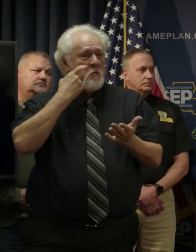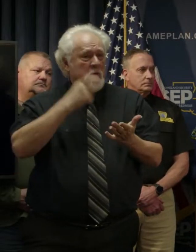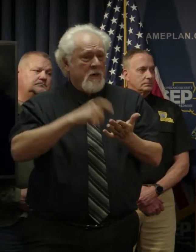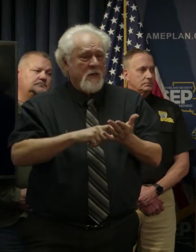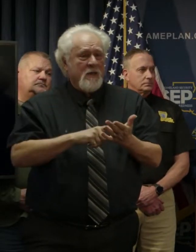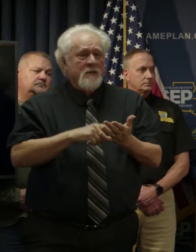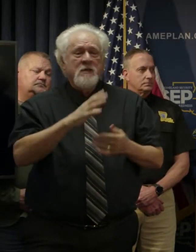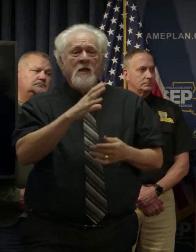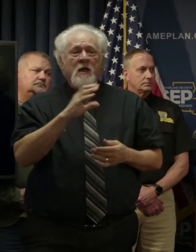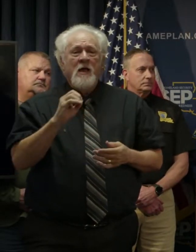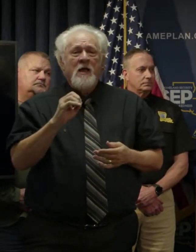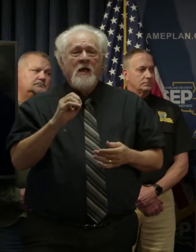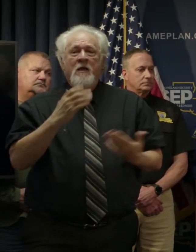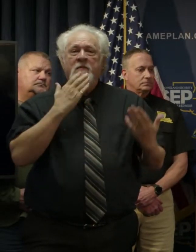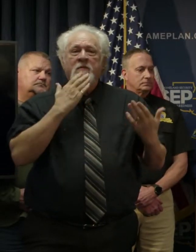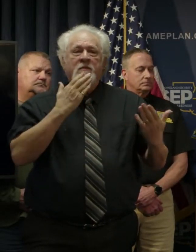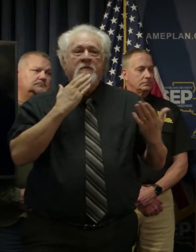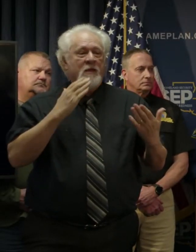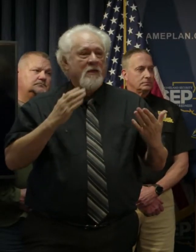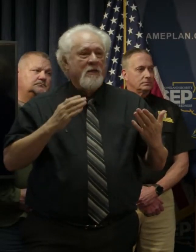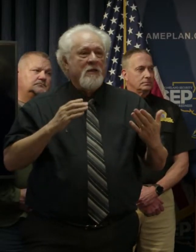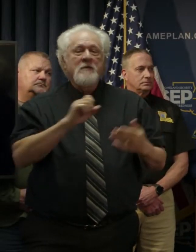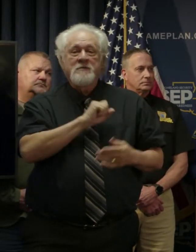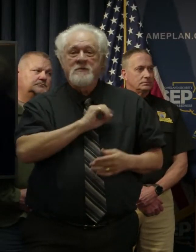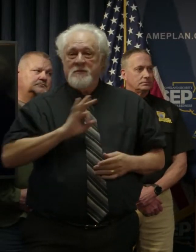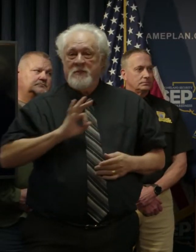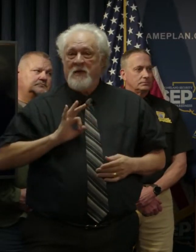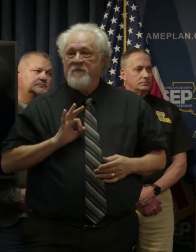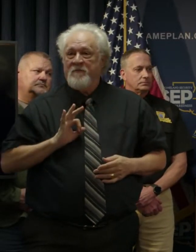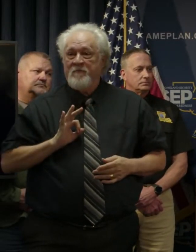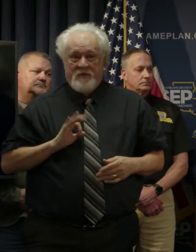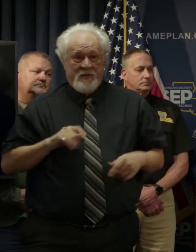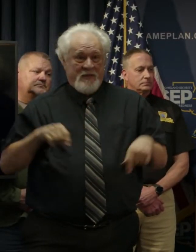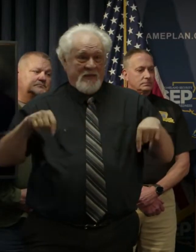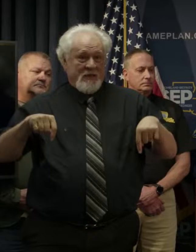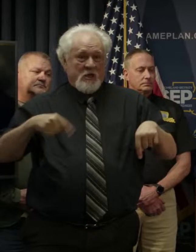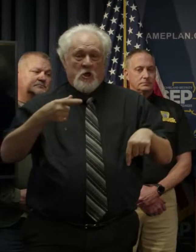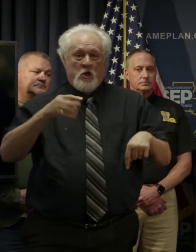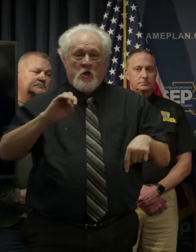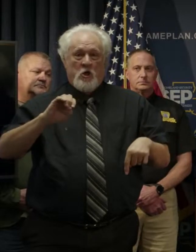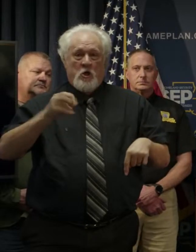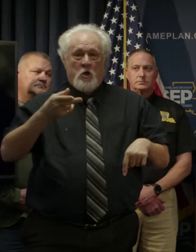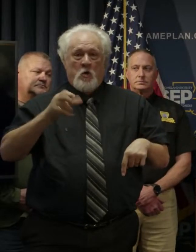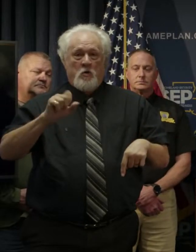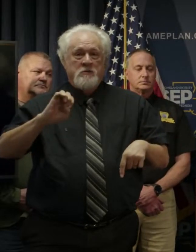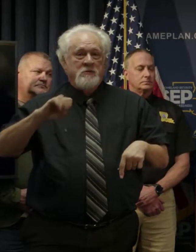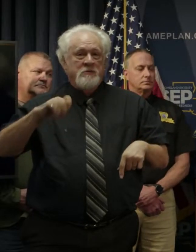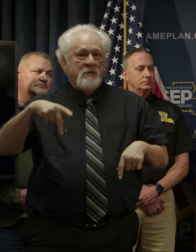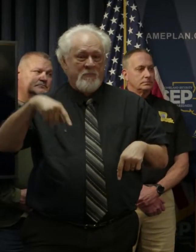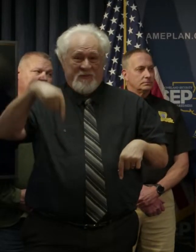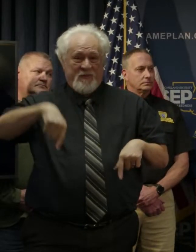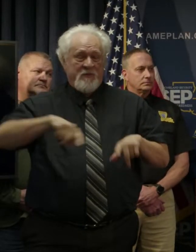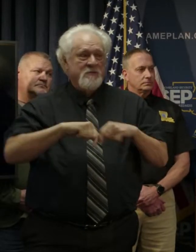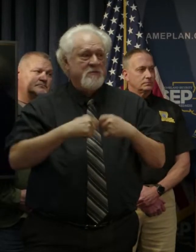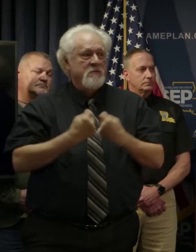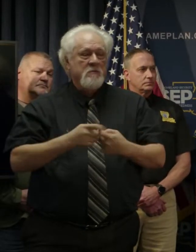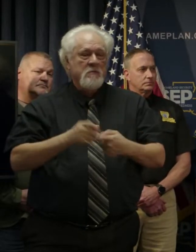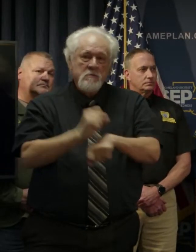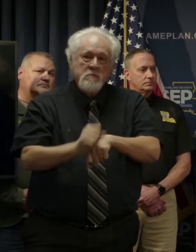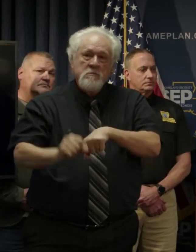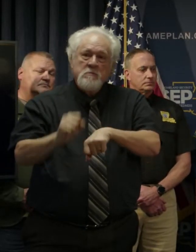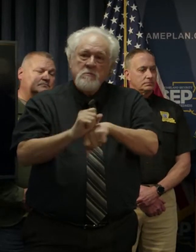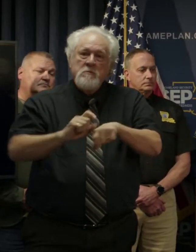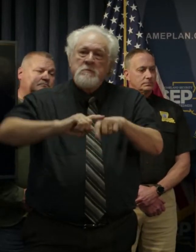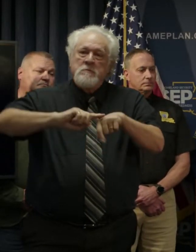and thank the entire staff here at GOHSEP. This team has been working around the